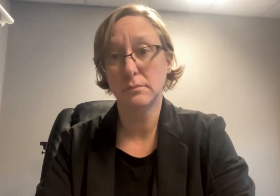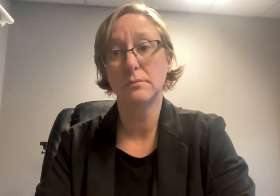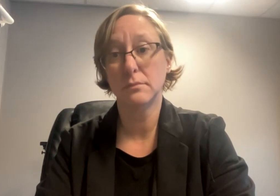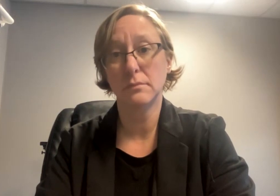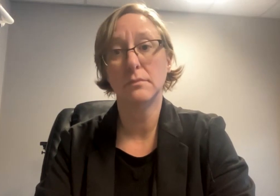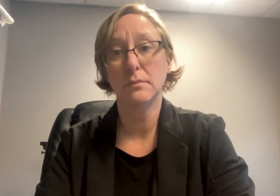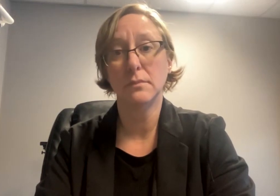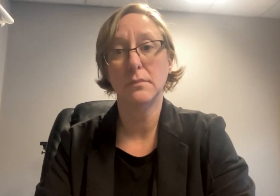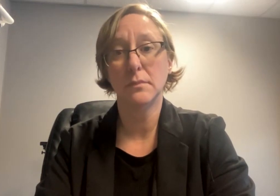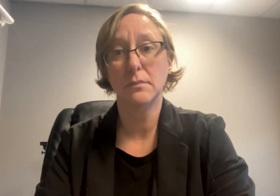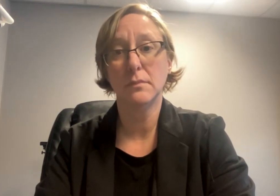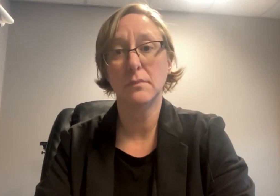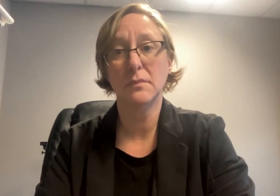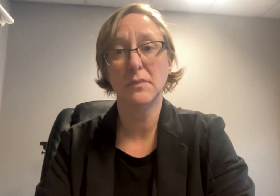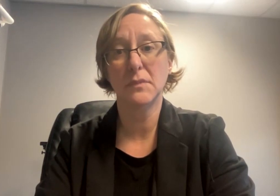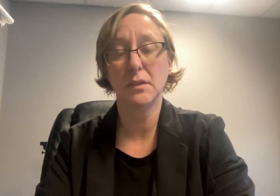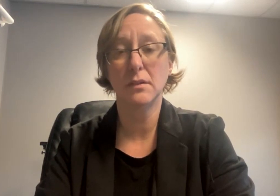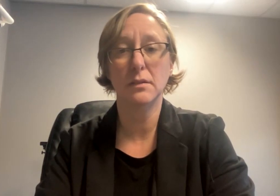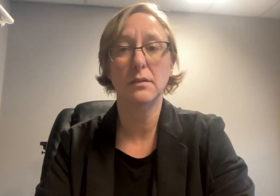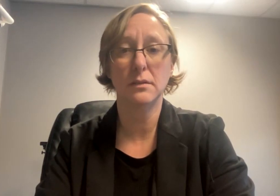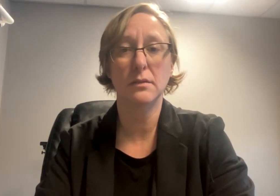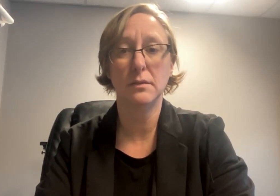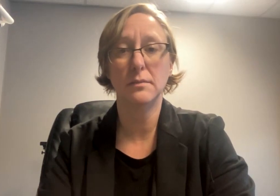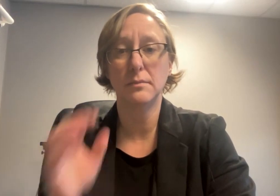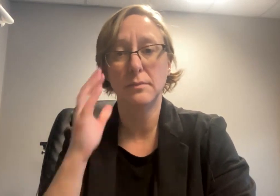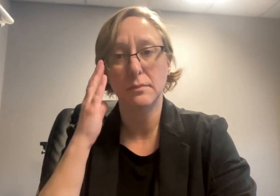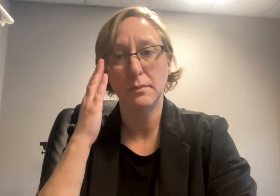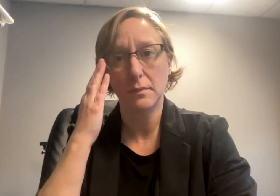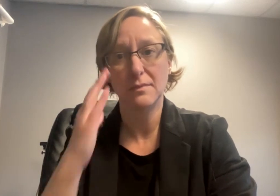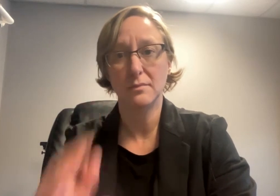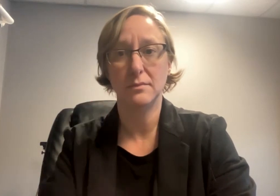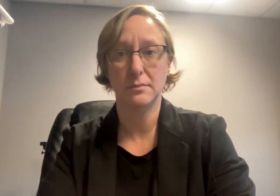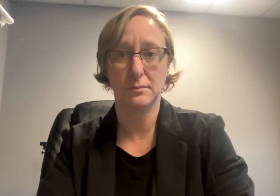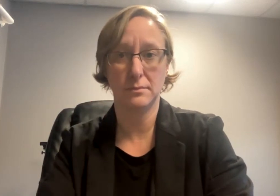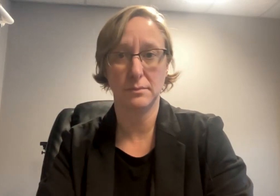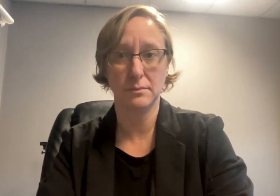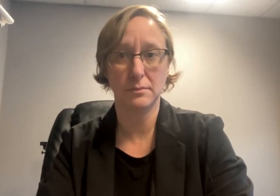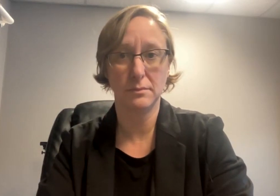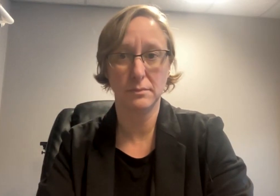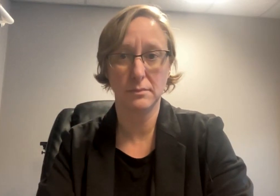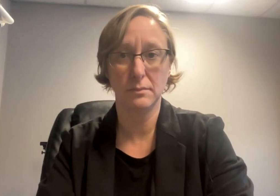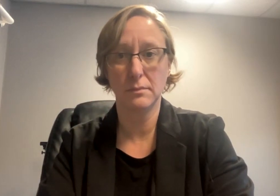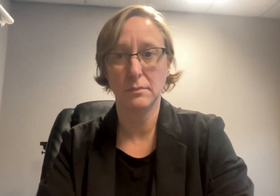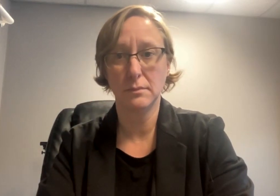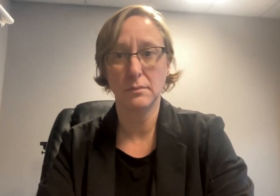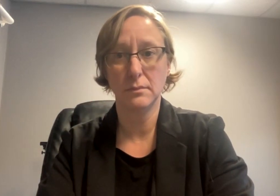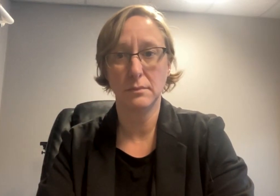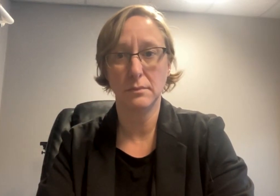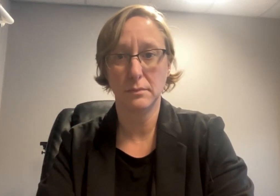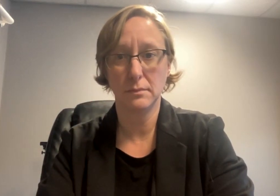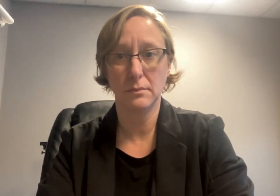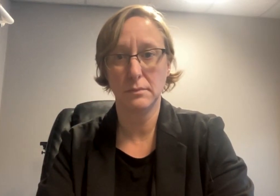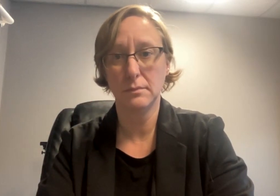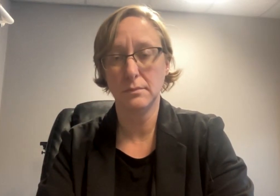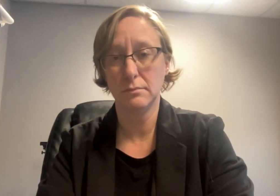just yes, no. I just feel like yes, no is very like, some people are like, "Hmm," some people are like, but where are